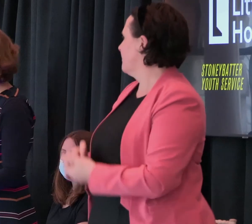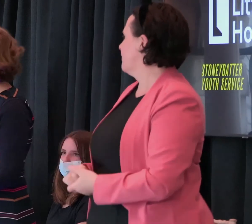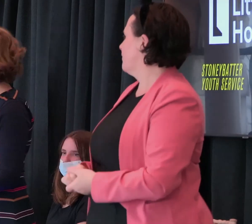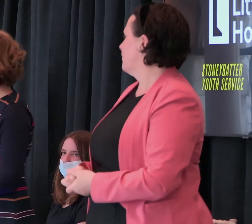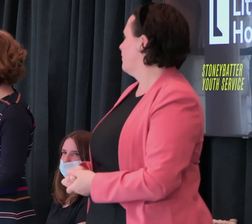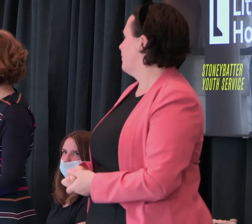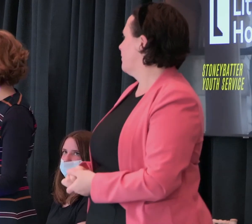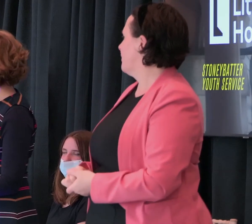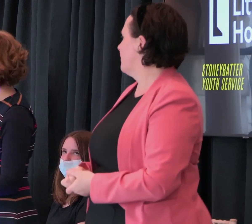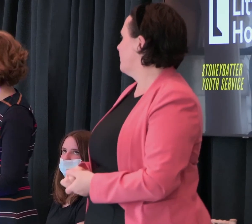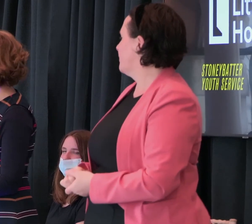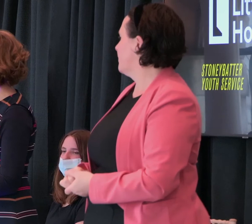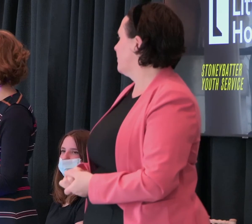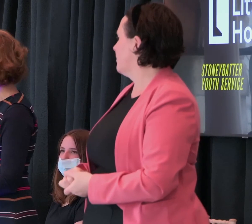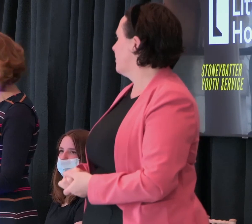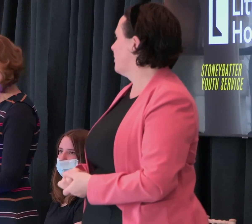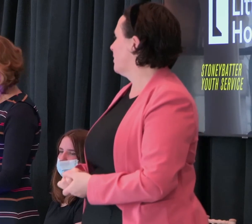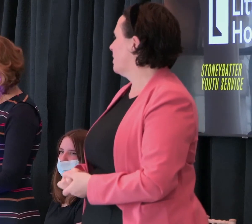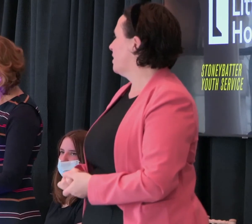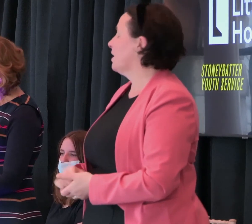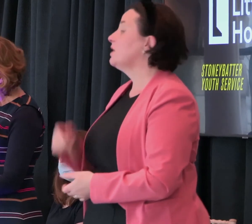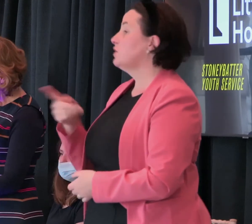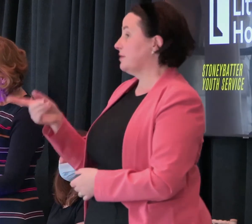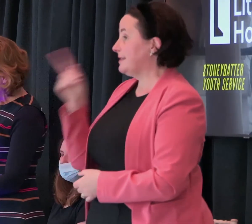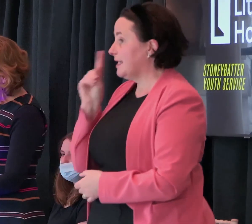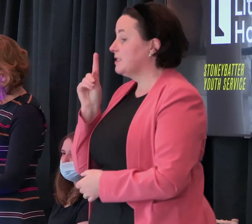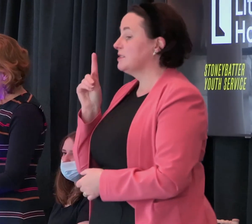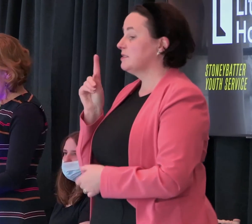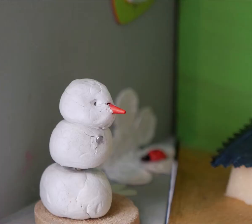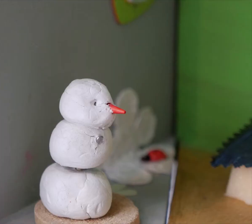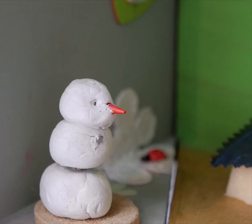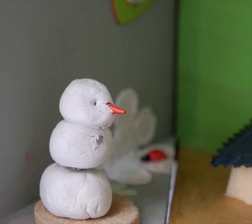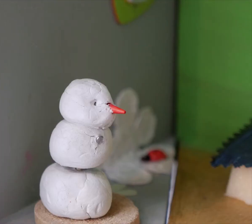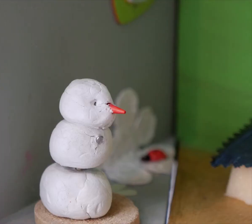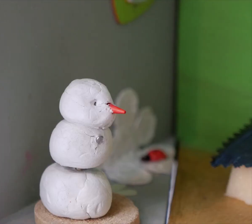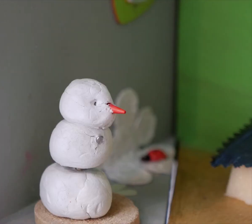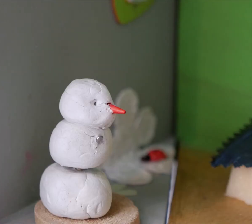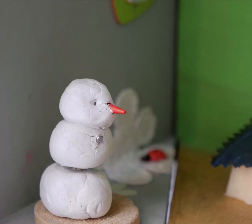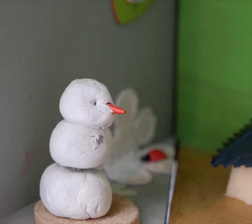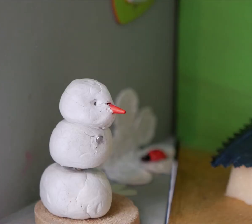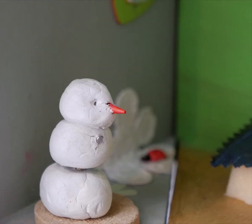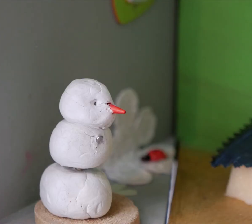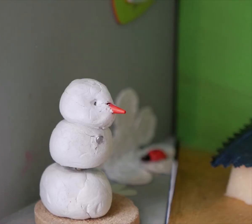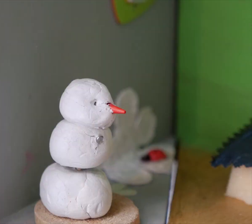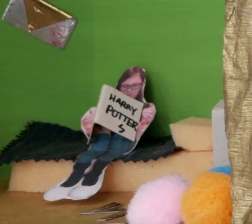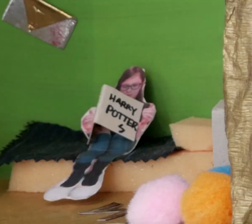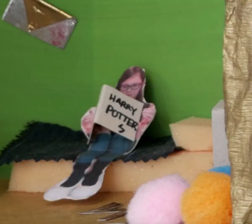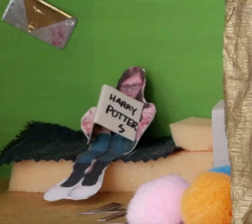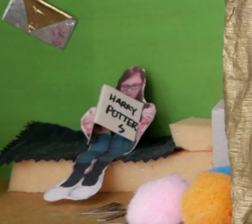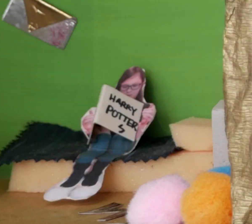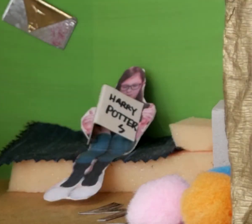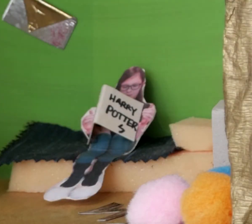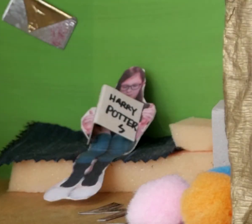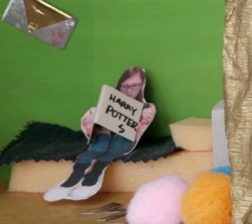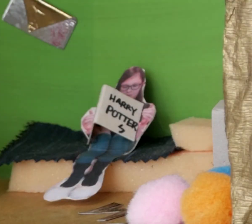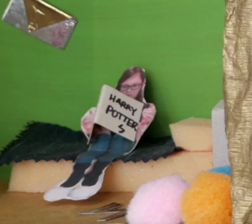You linked out into the community from your rooms, your homes. You